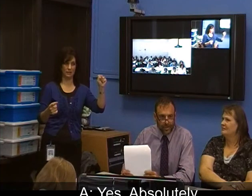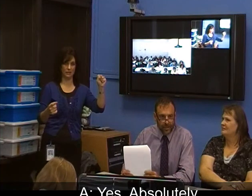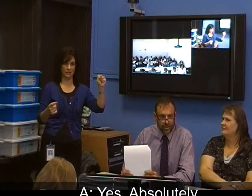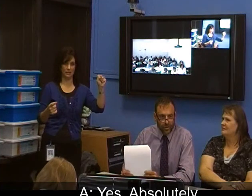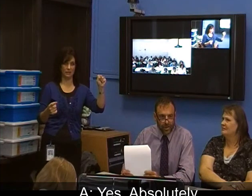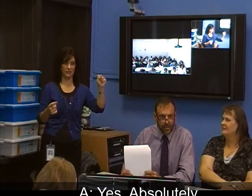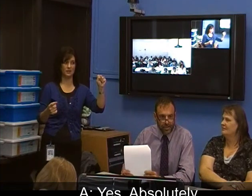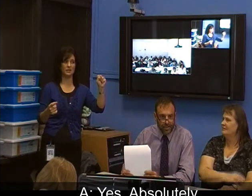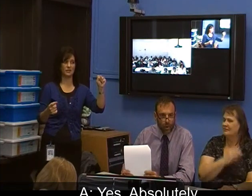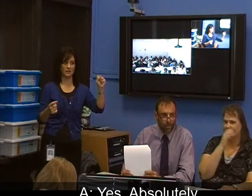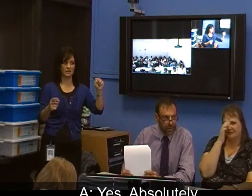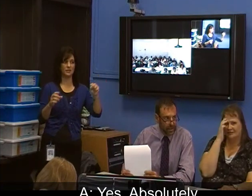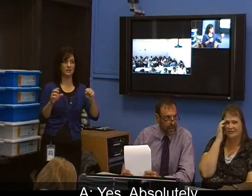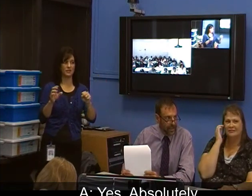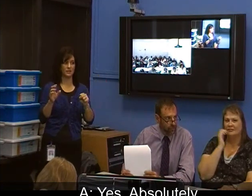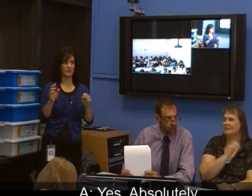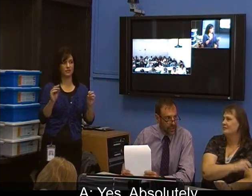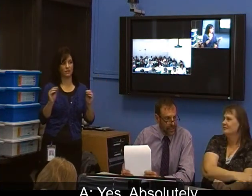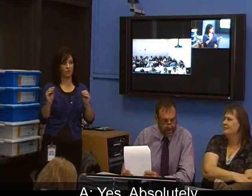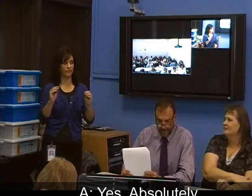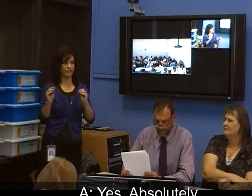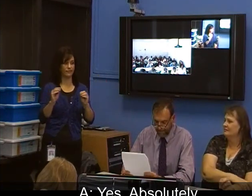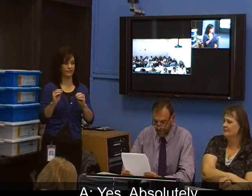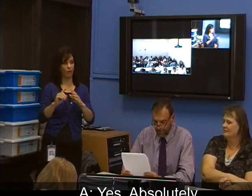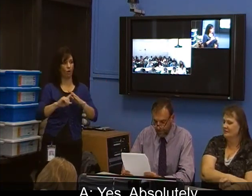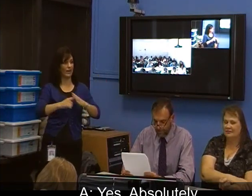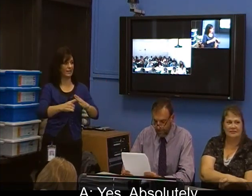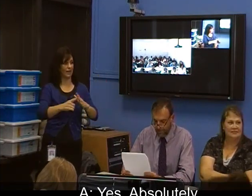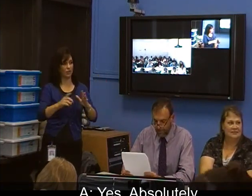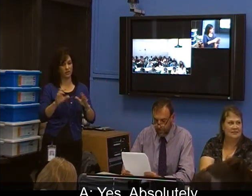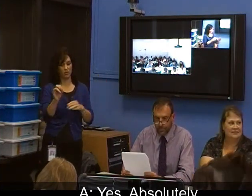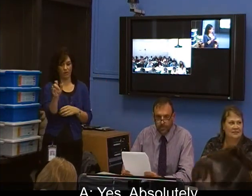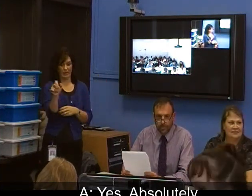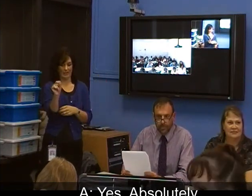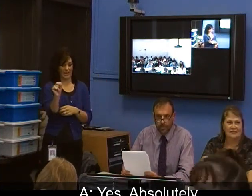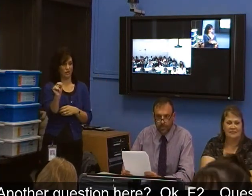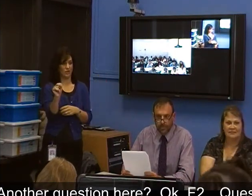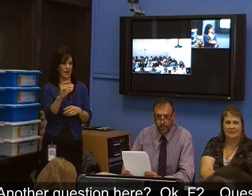Absolutely. Is orientation and mobility an F1? Yes.